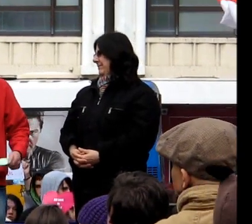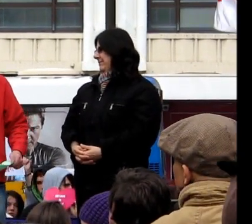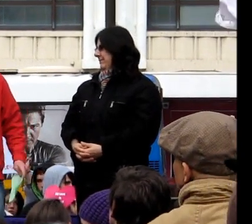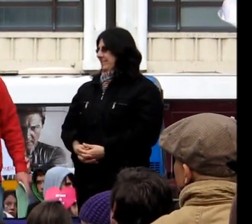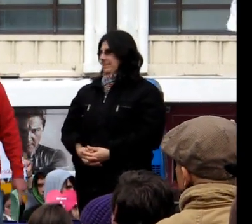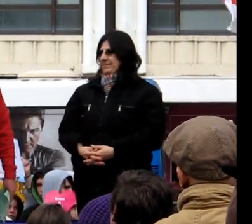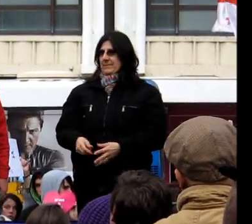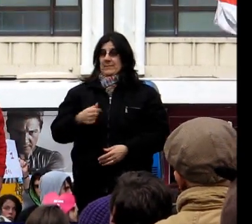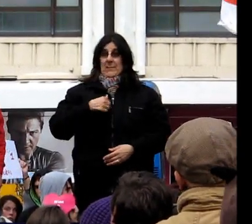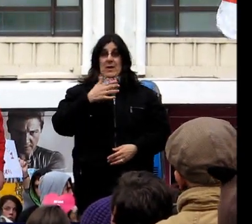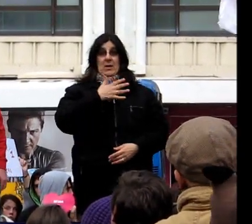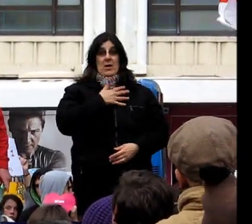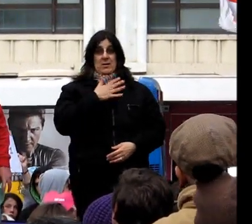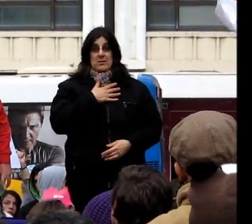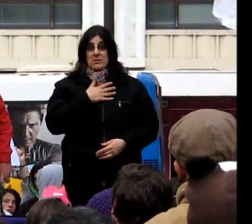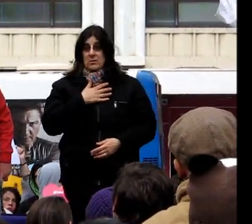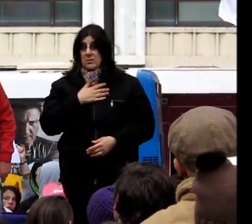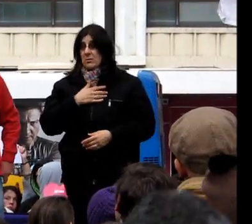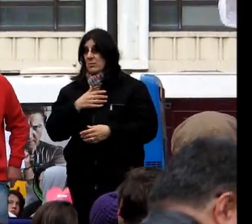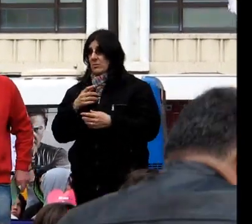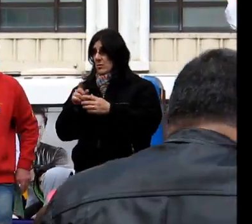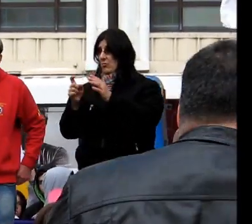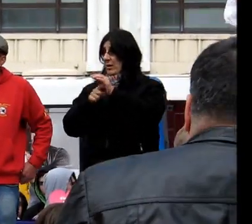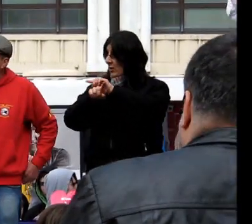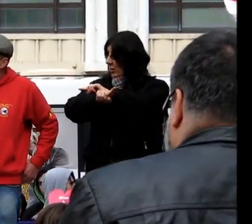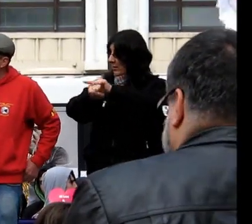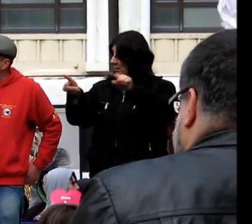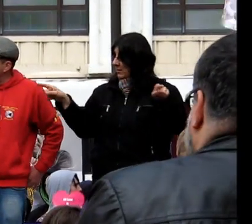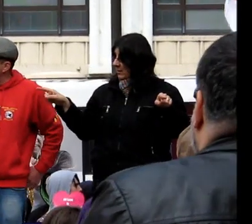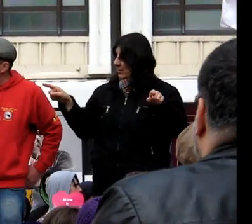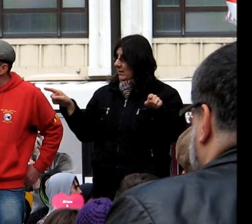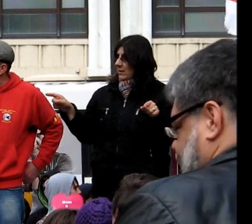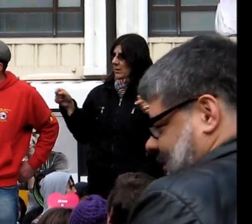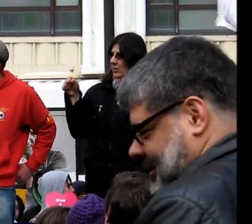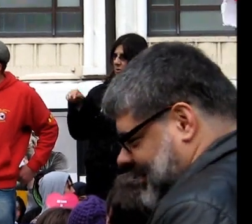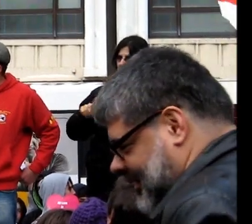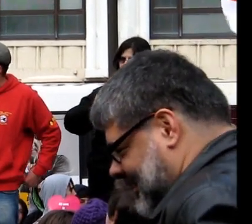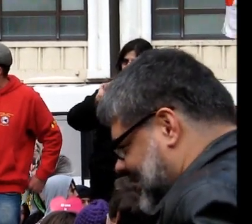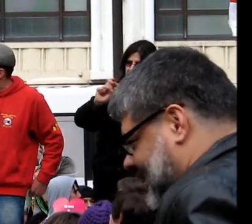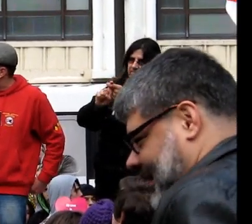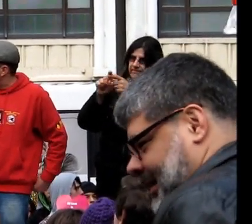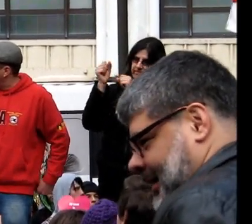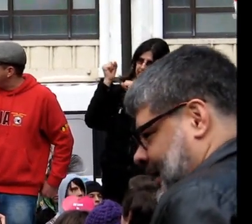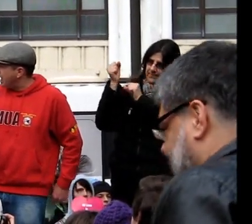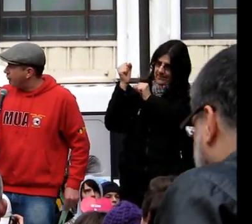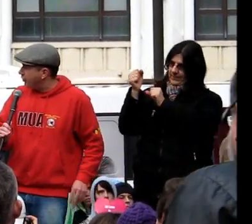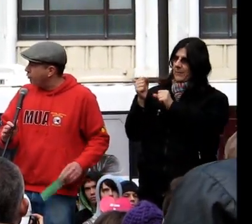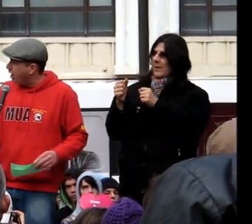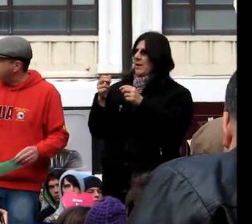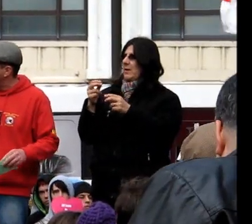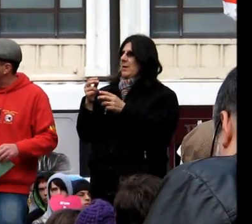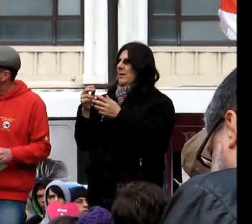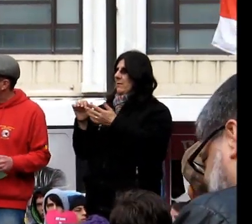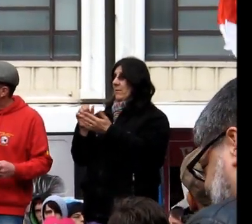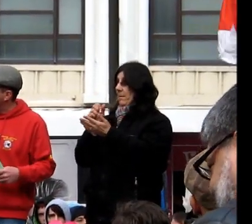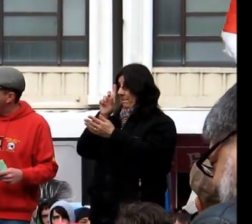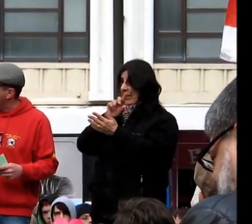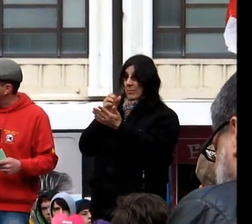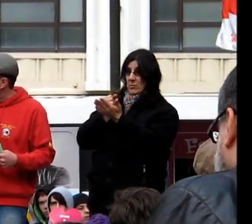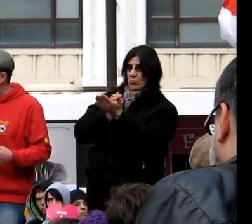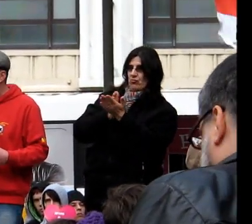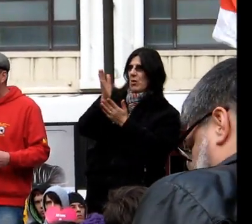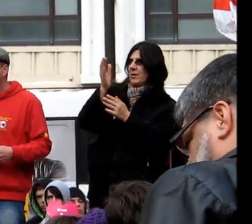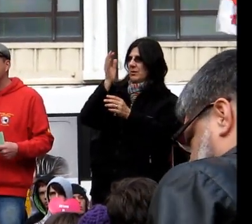I'd like to also recognise those in this community who have continued to fight for these for rights in